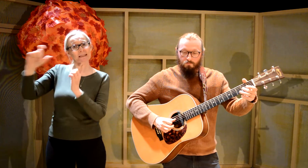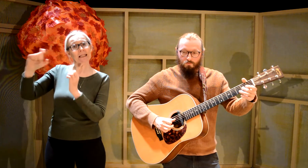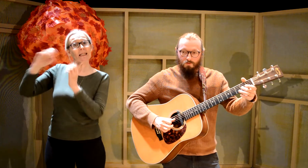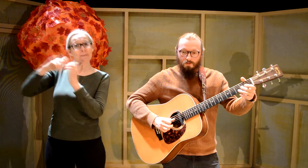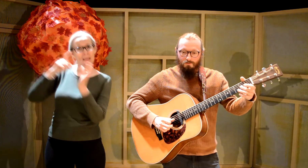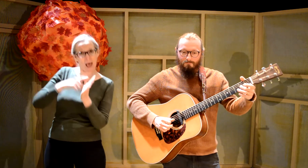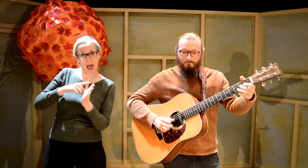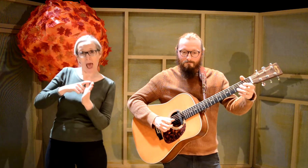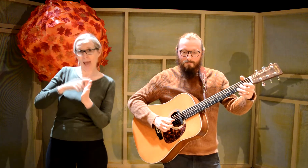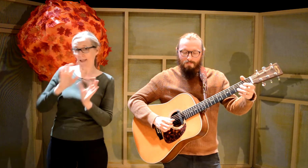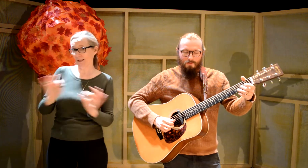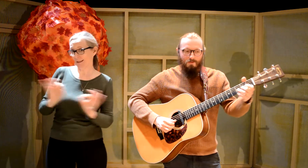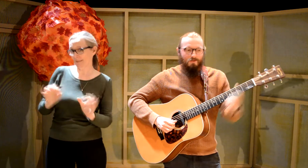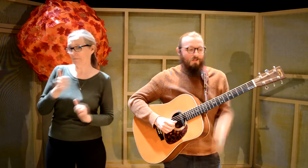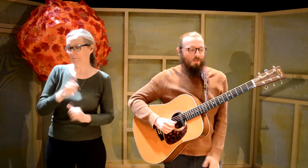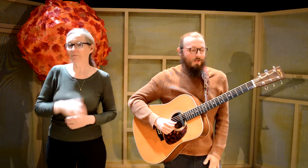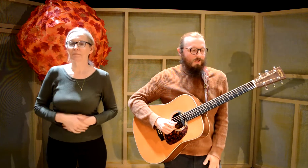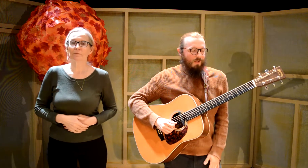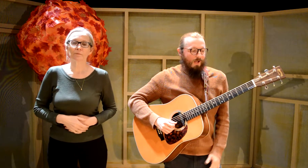Okay.